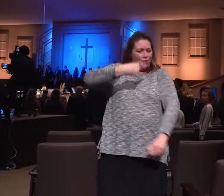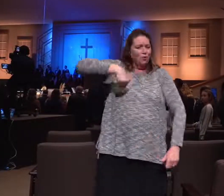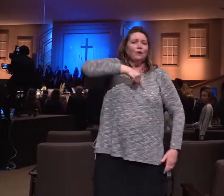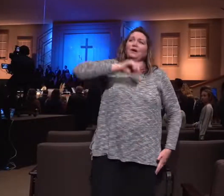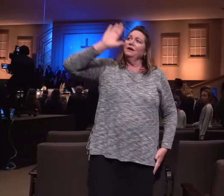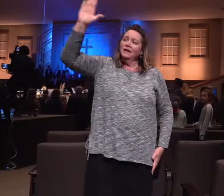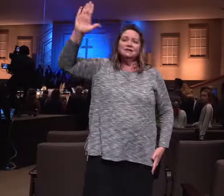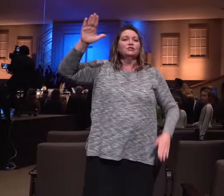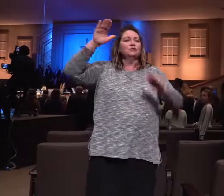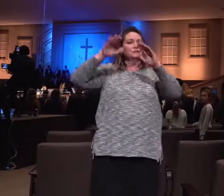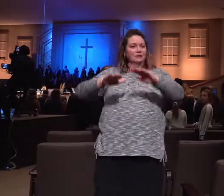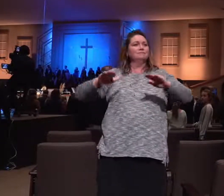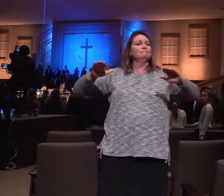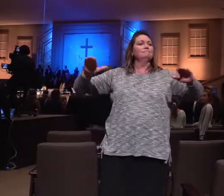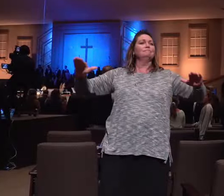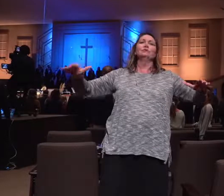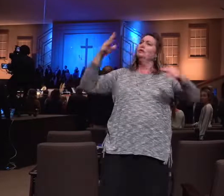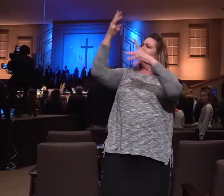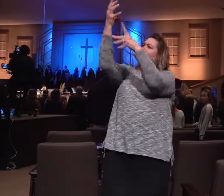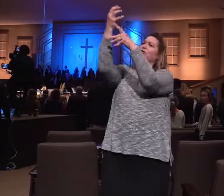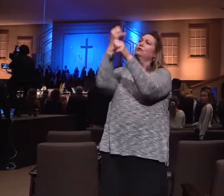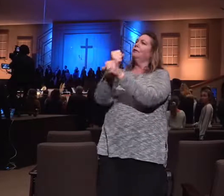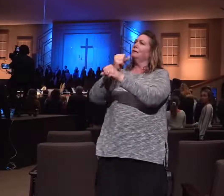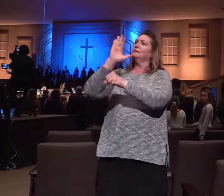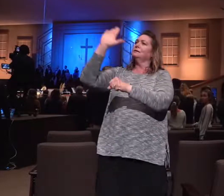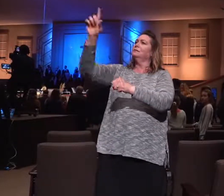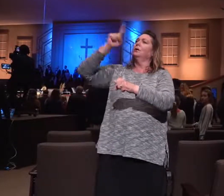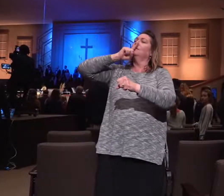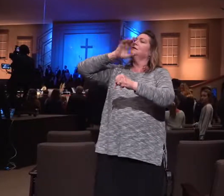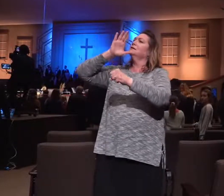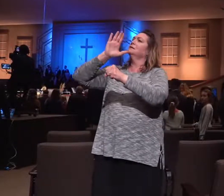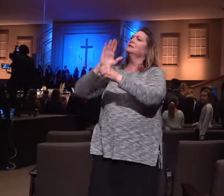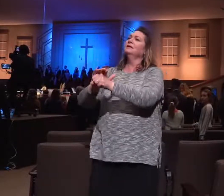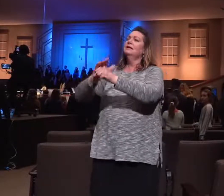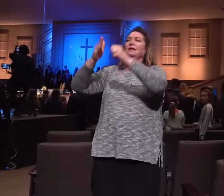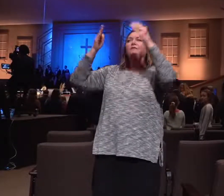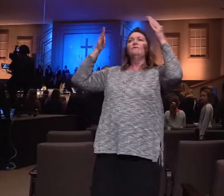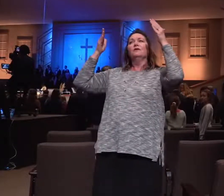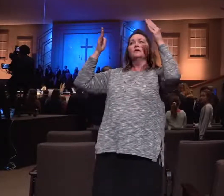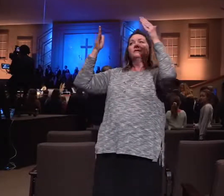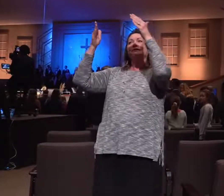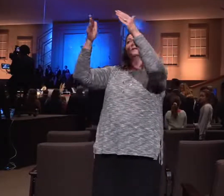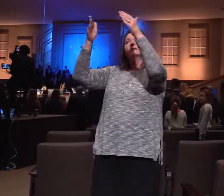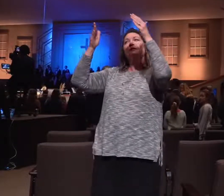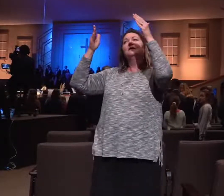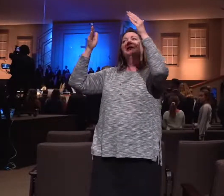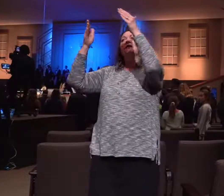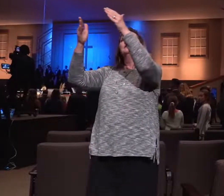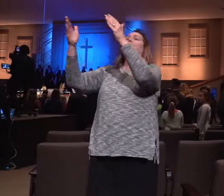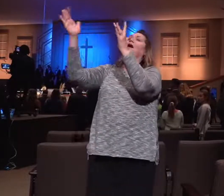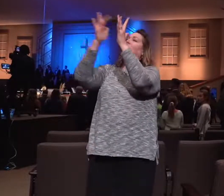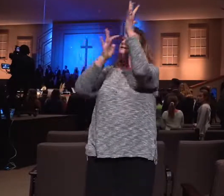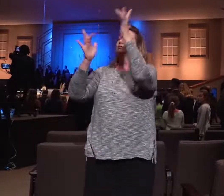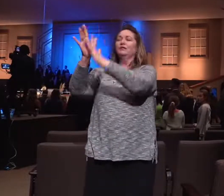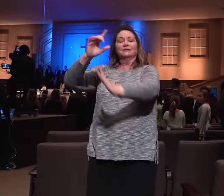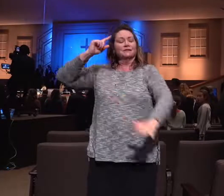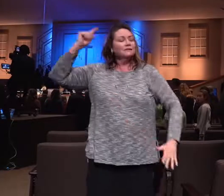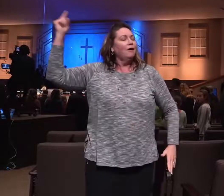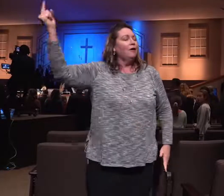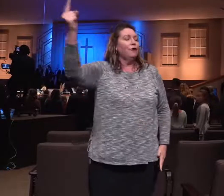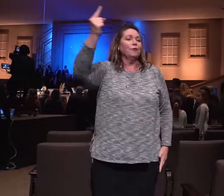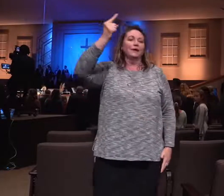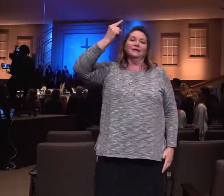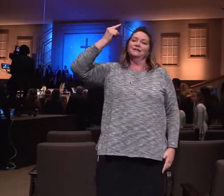the promise. We will fix our on him, our soul's